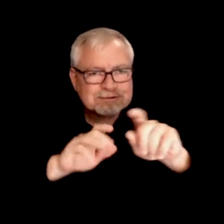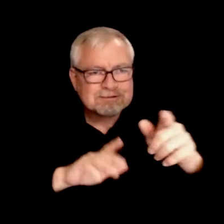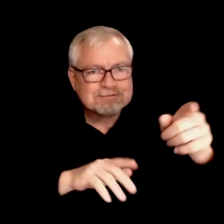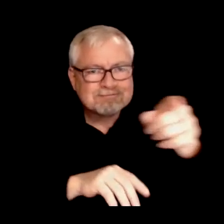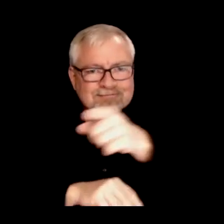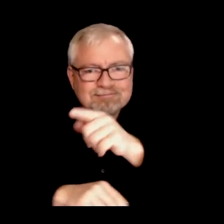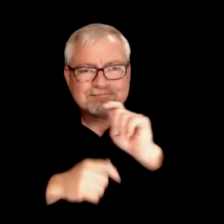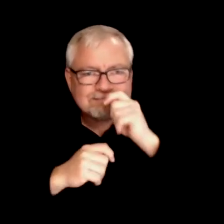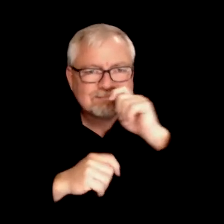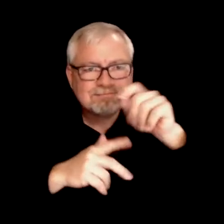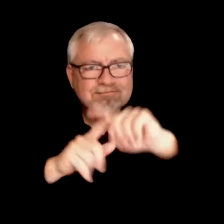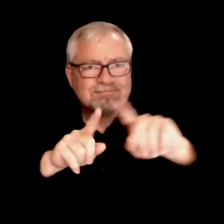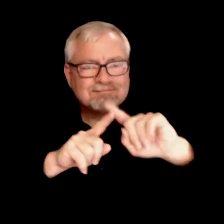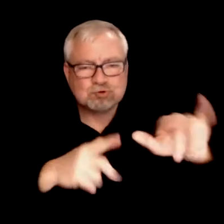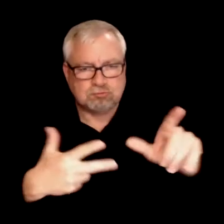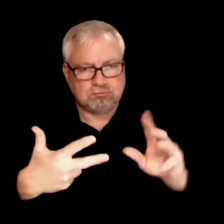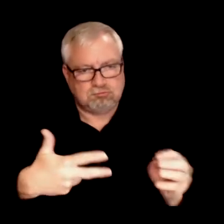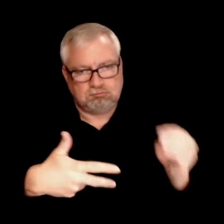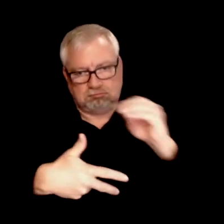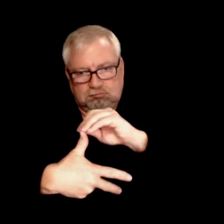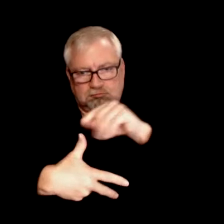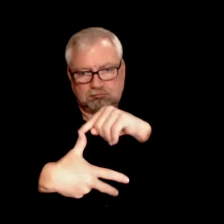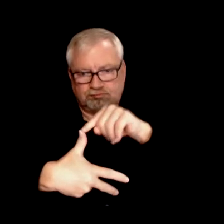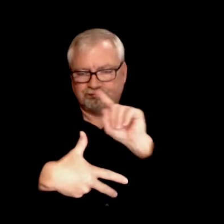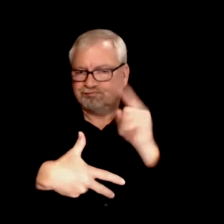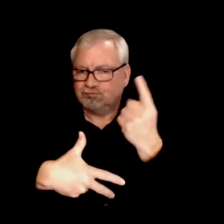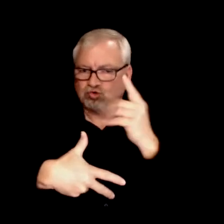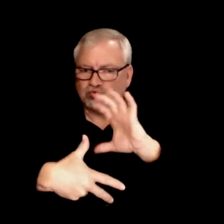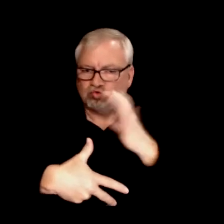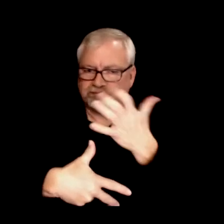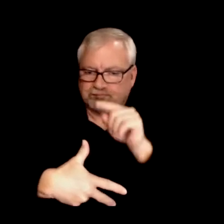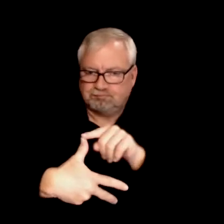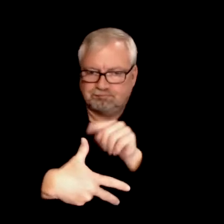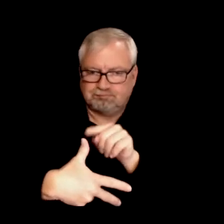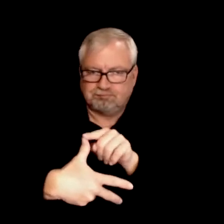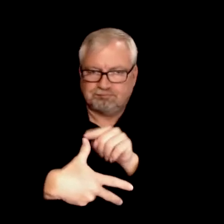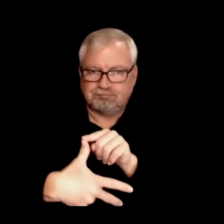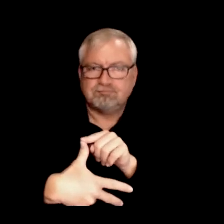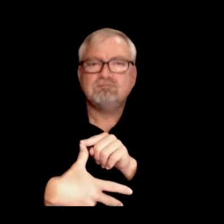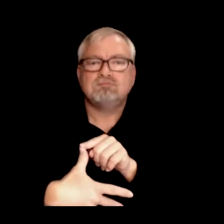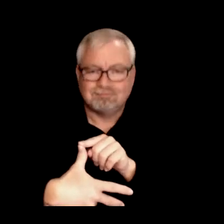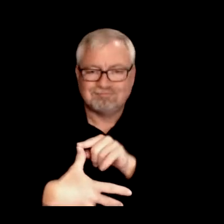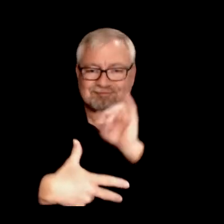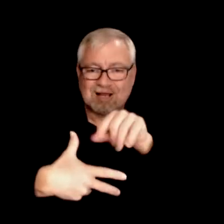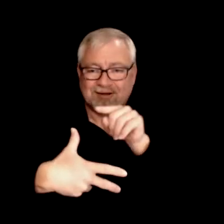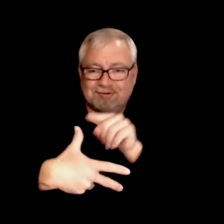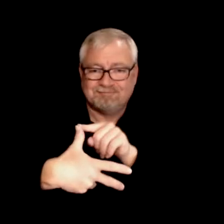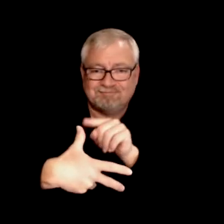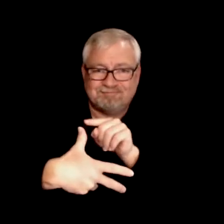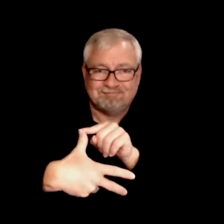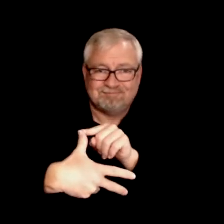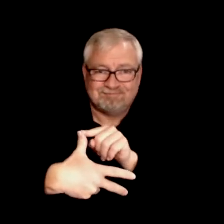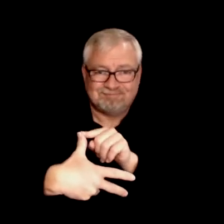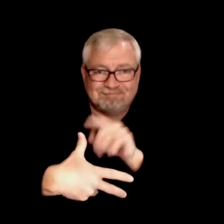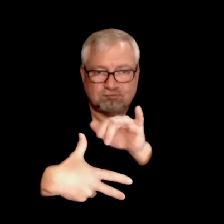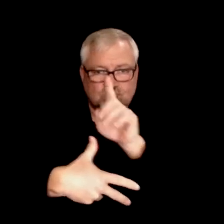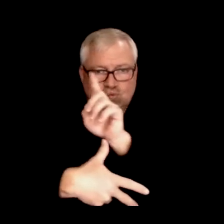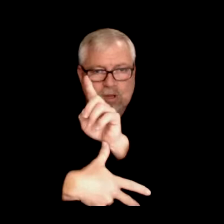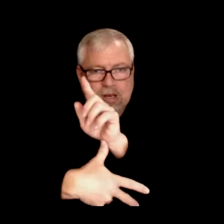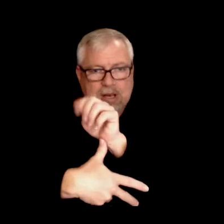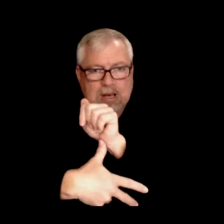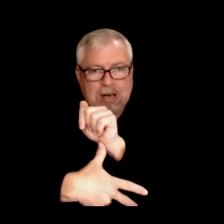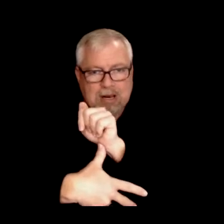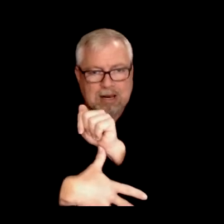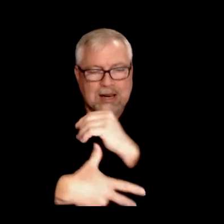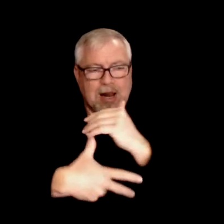community clinic has staff doing that work, then they would be in phase 1A, tier 1. Otherwise, they would